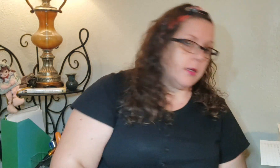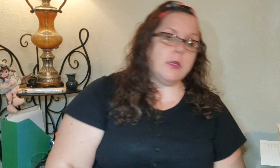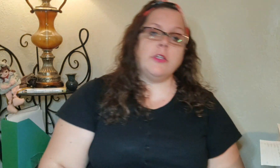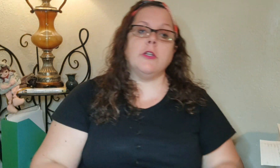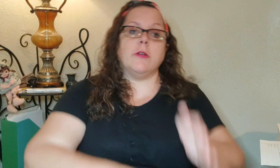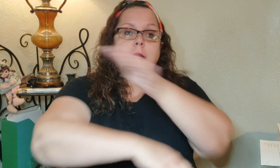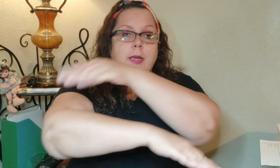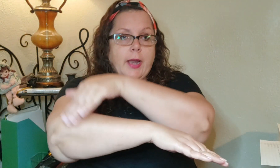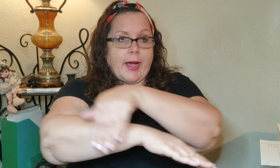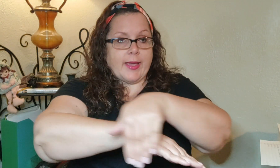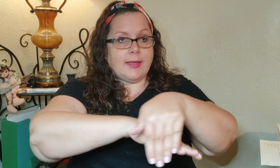you do night,